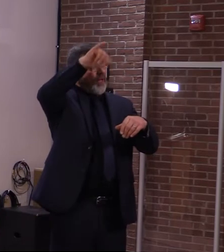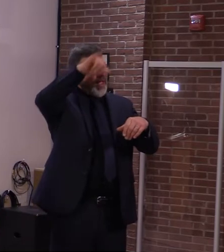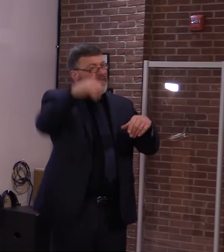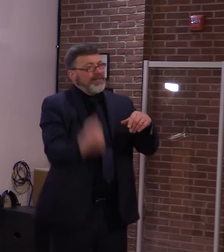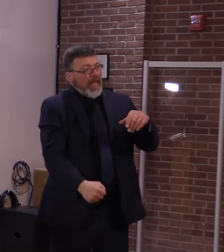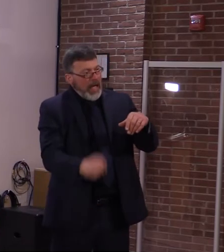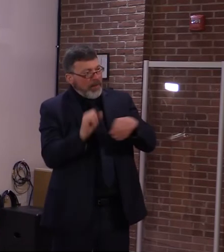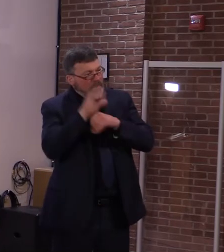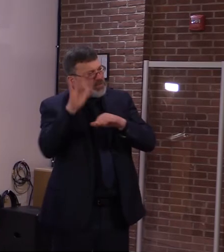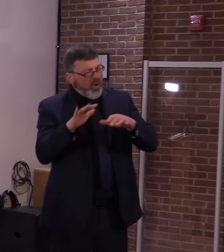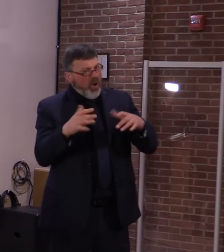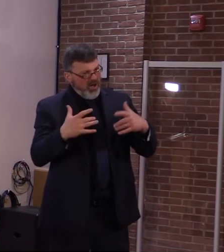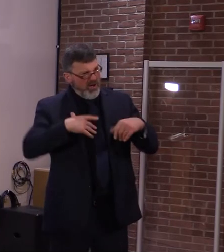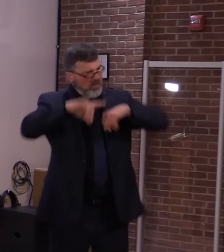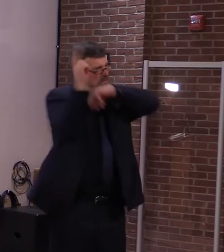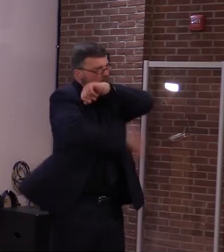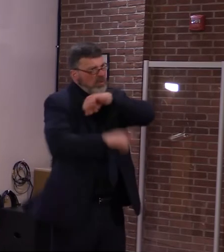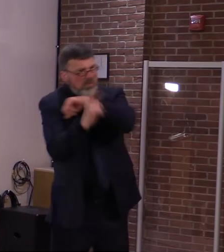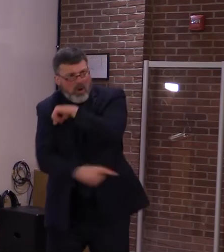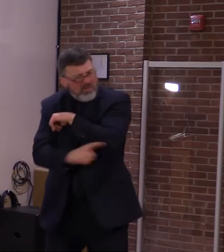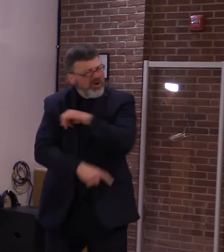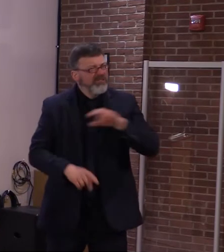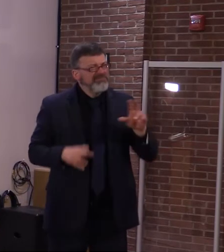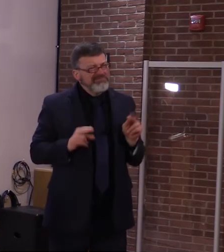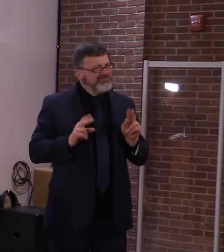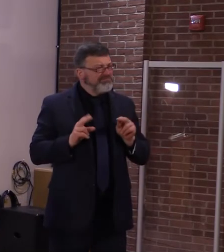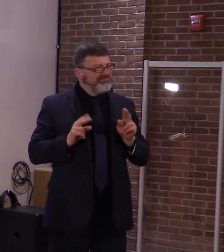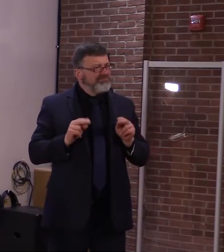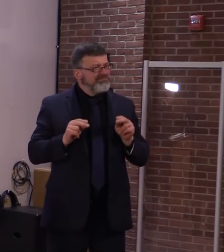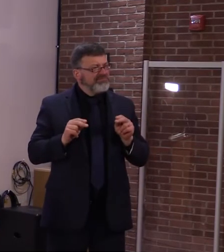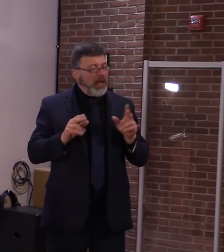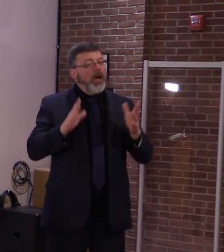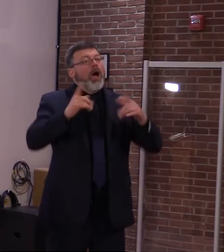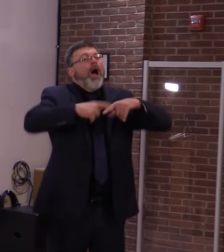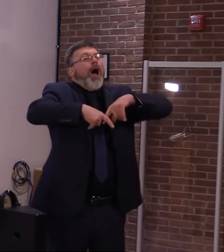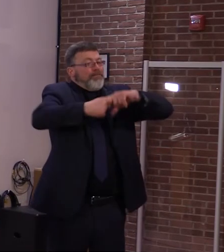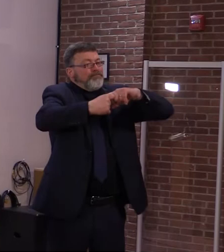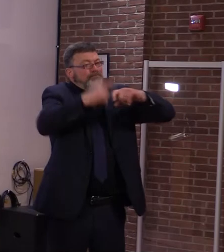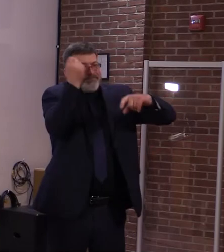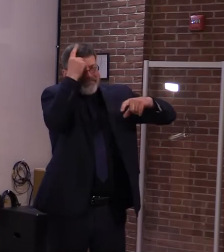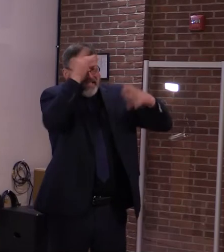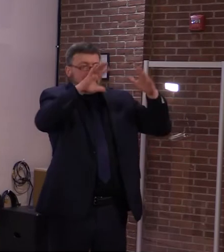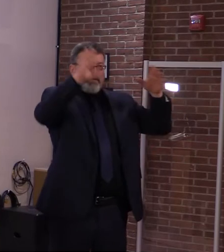is was a reasonable request, and we're happy that they took this action.